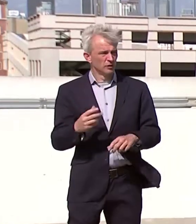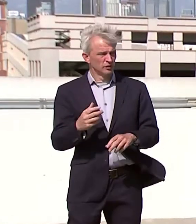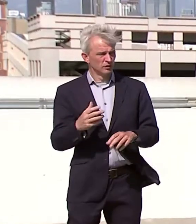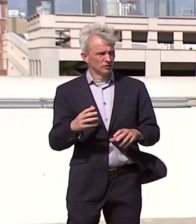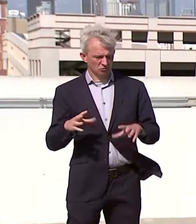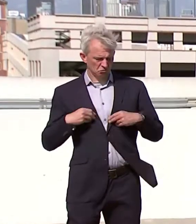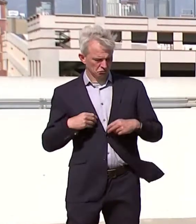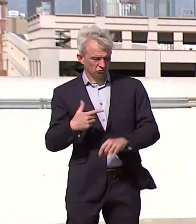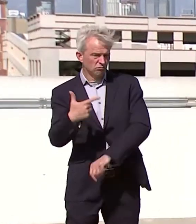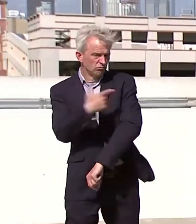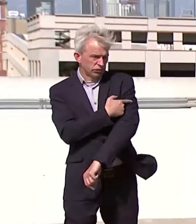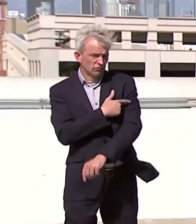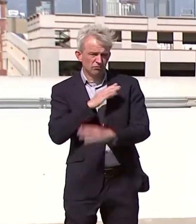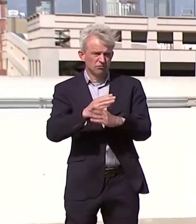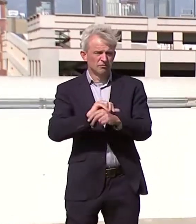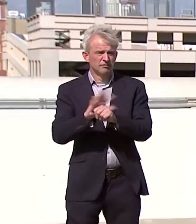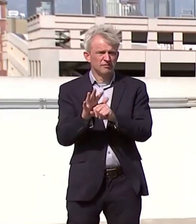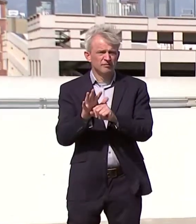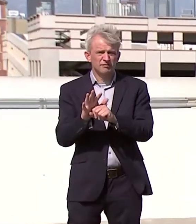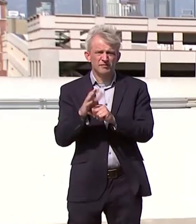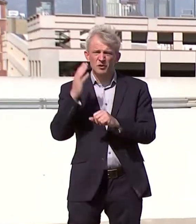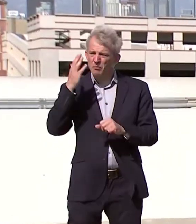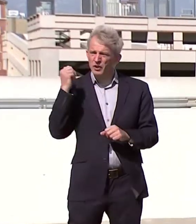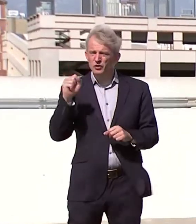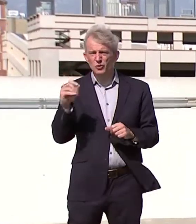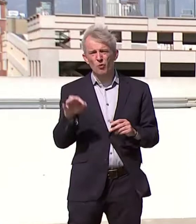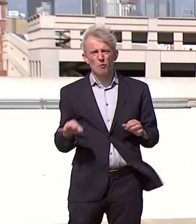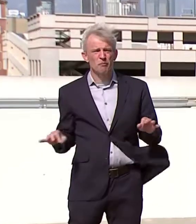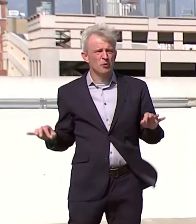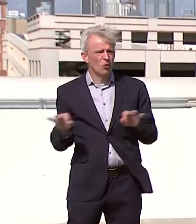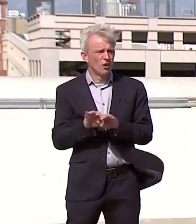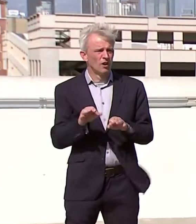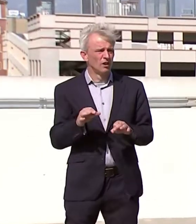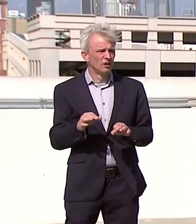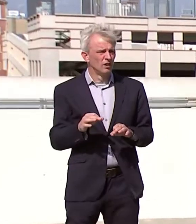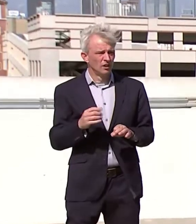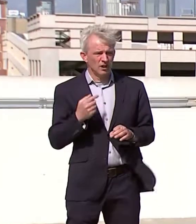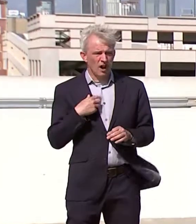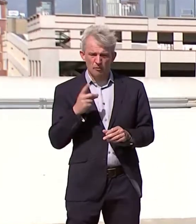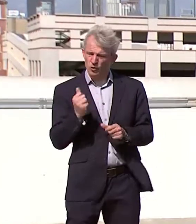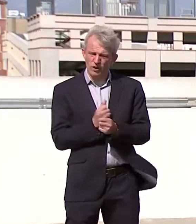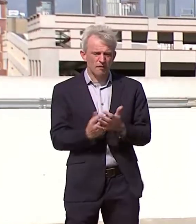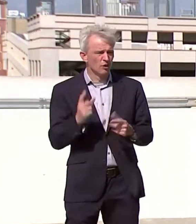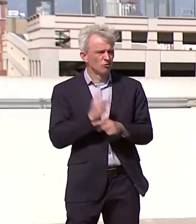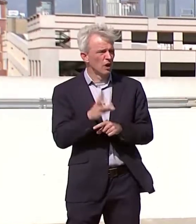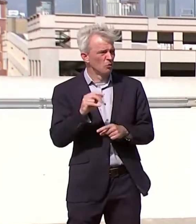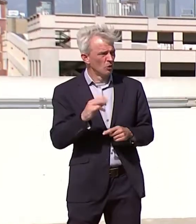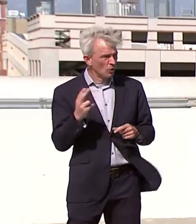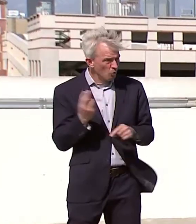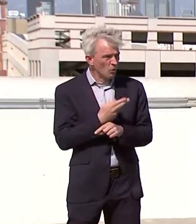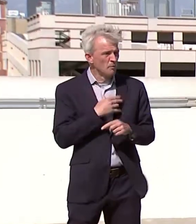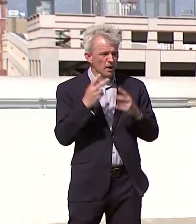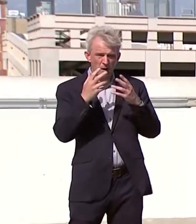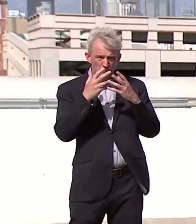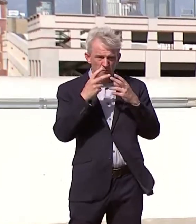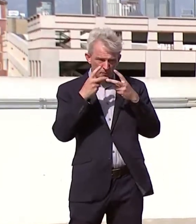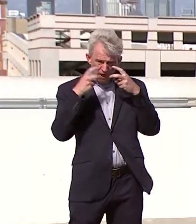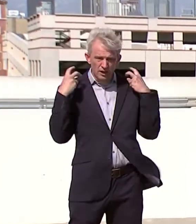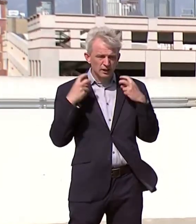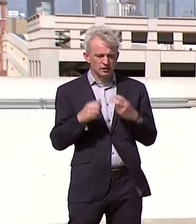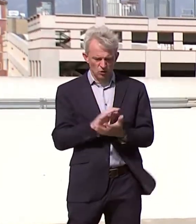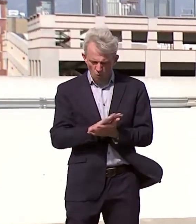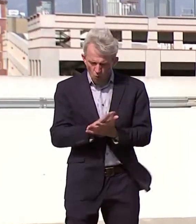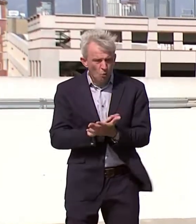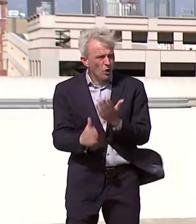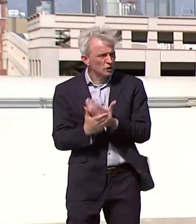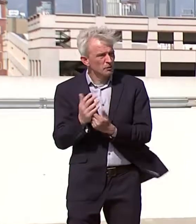because it's so important that I've been doing everything the right way. You know, wearing my mask, you know, cleaning my hands